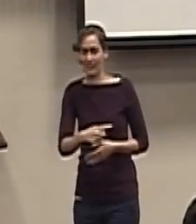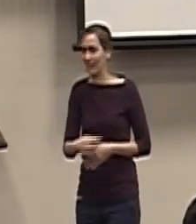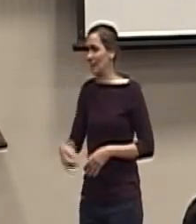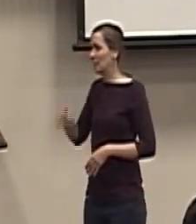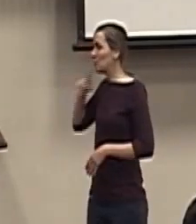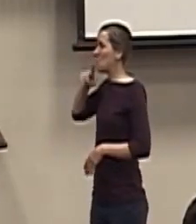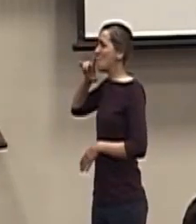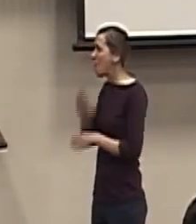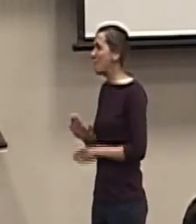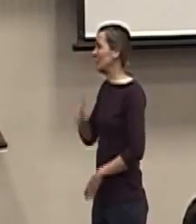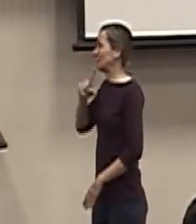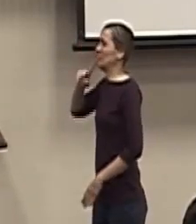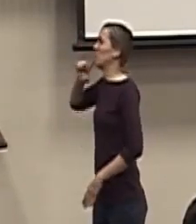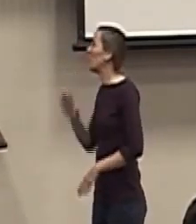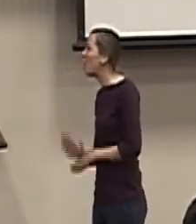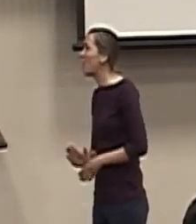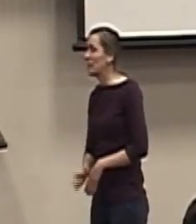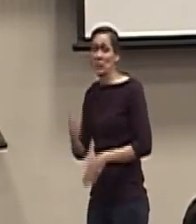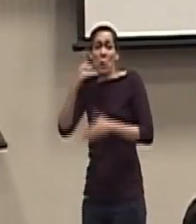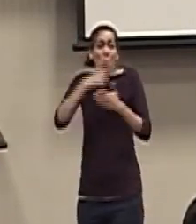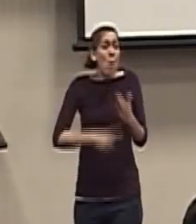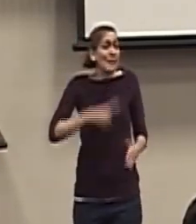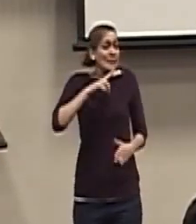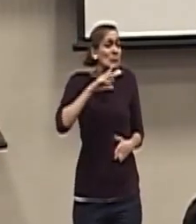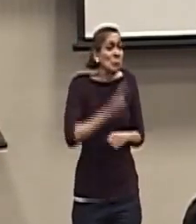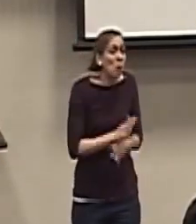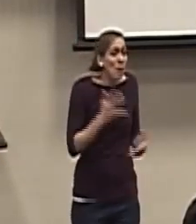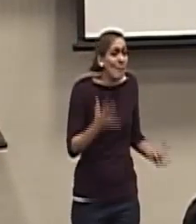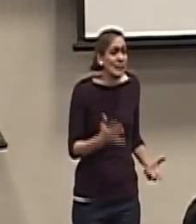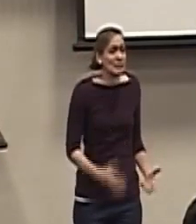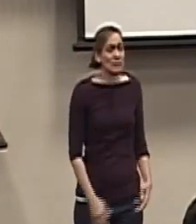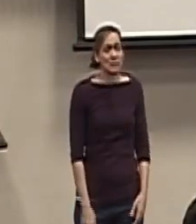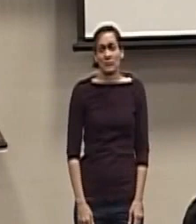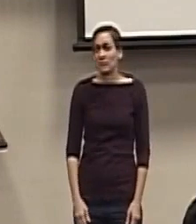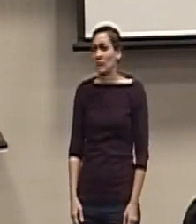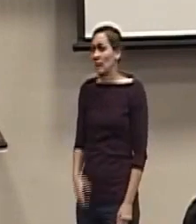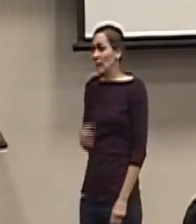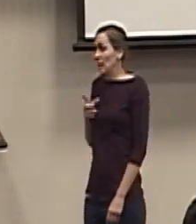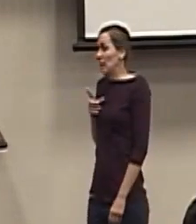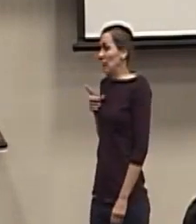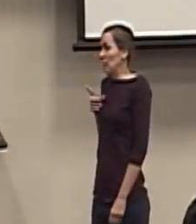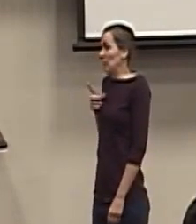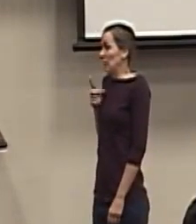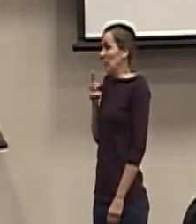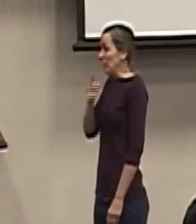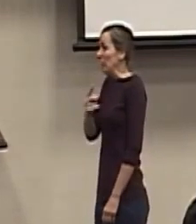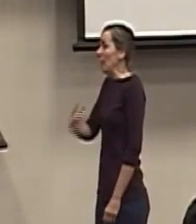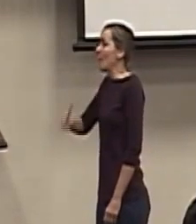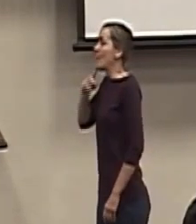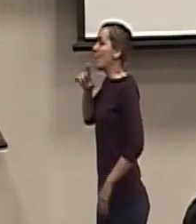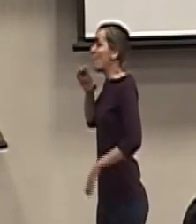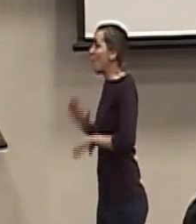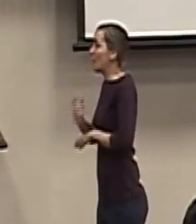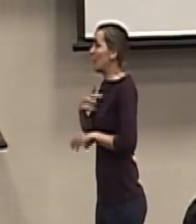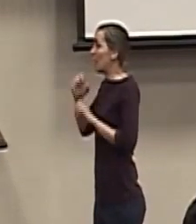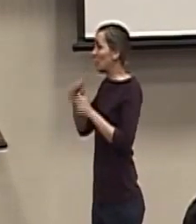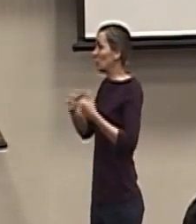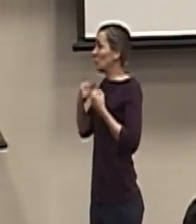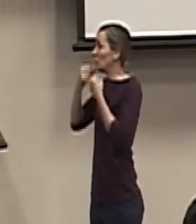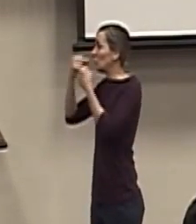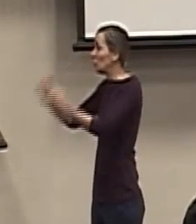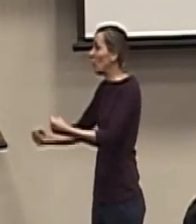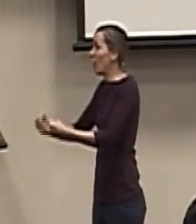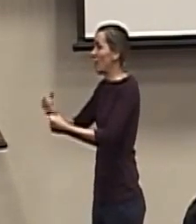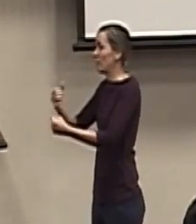promised. I said, Becca, what did he promise? She said, he promised I could drive the Jaguar to